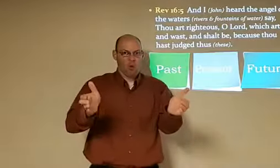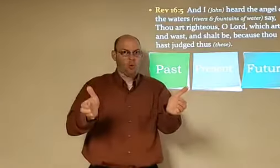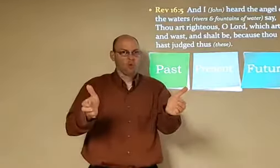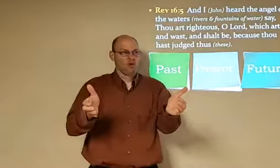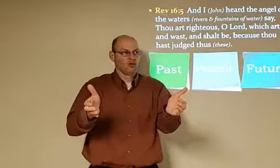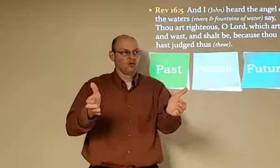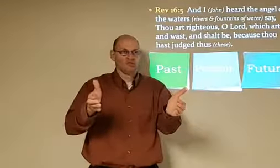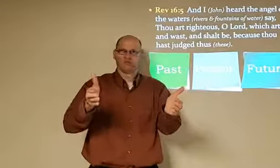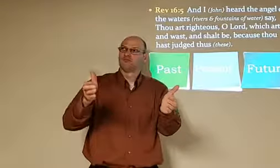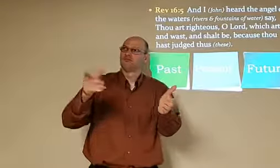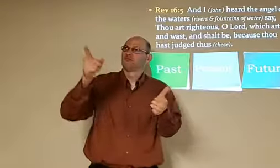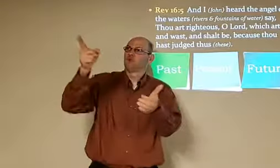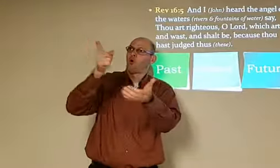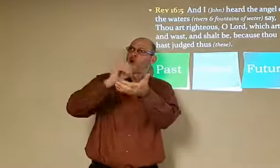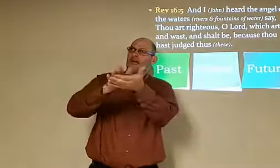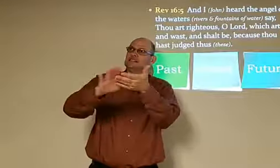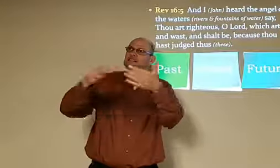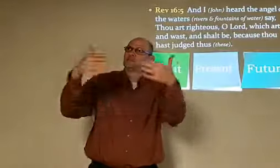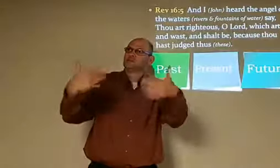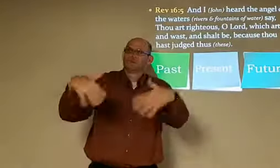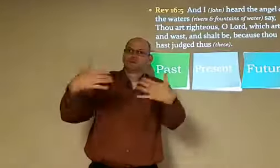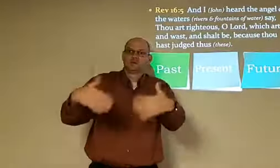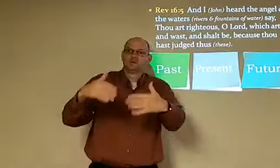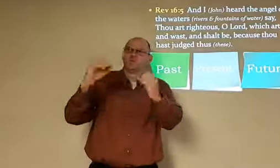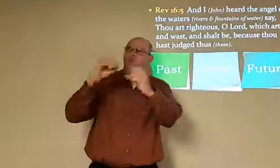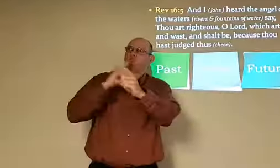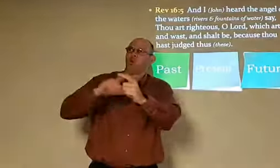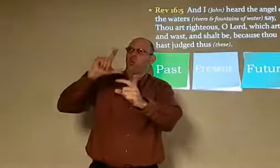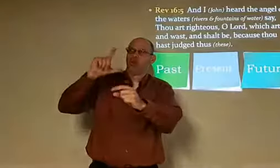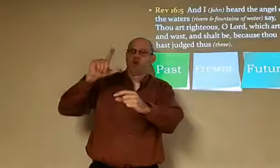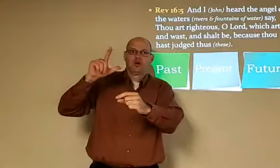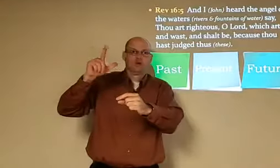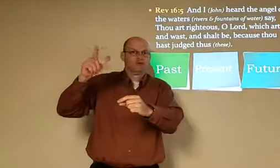"You've given me this vial. You are holy, God. You are righteous.